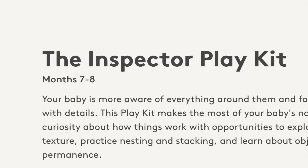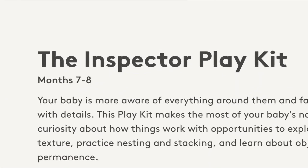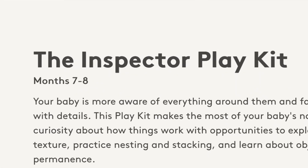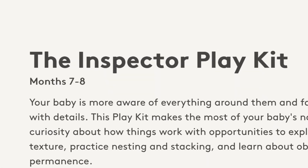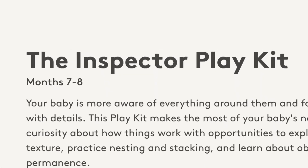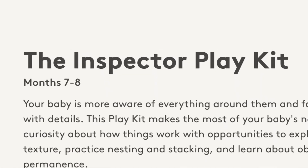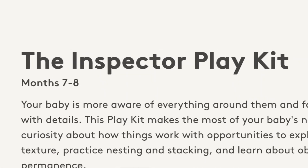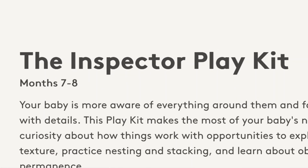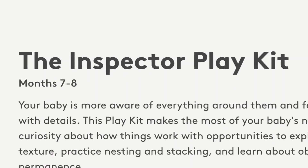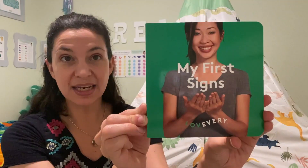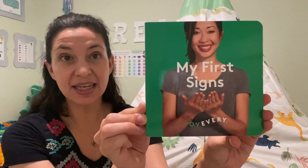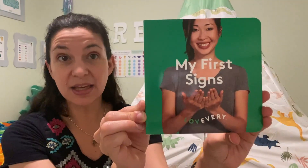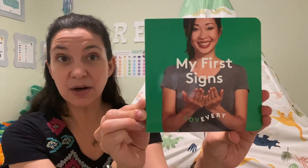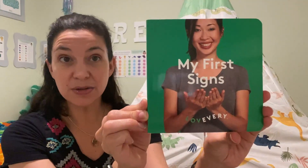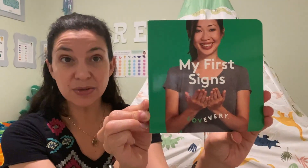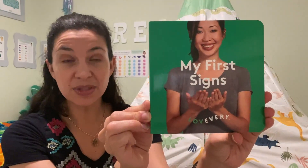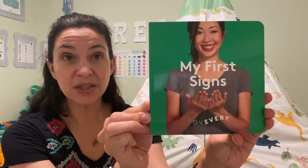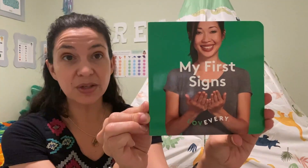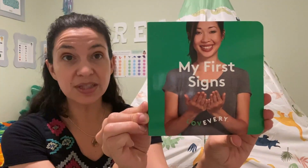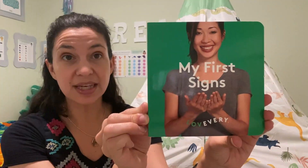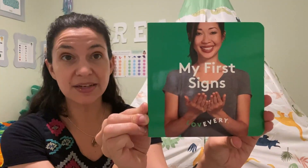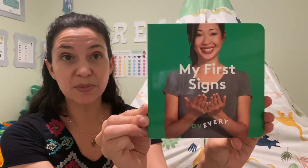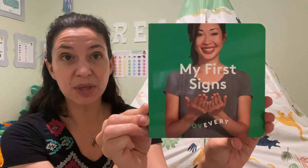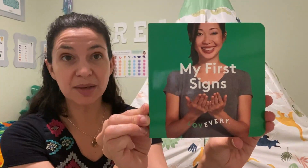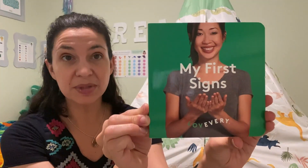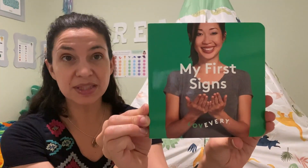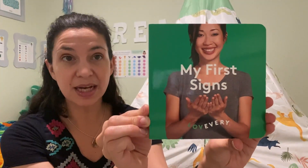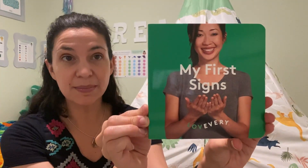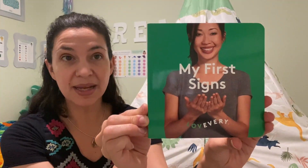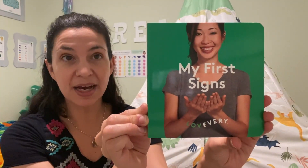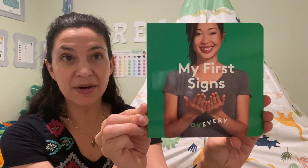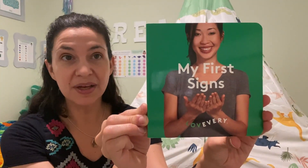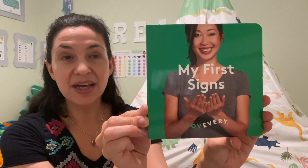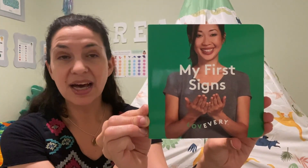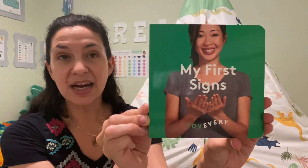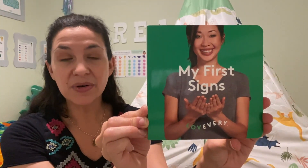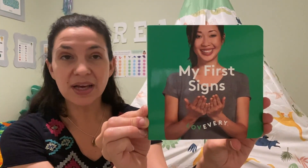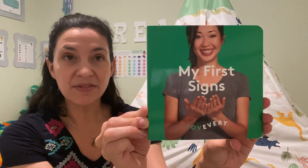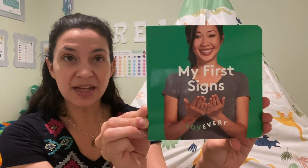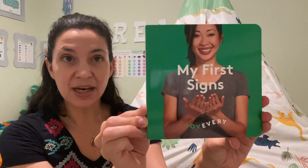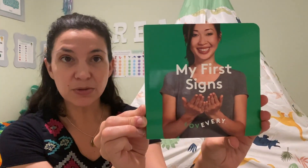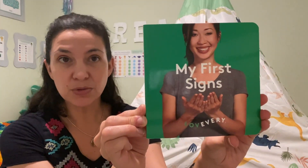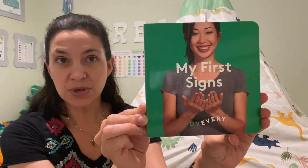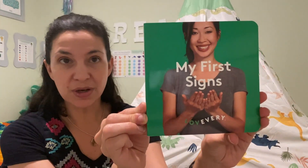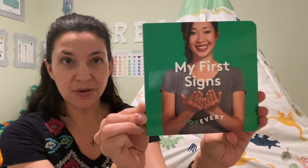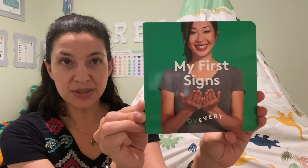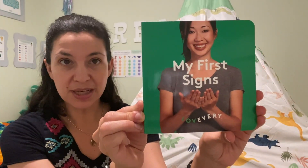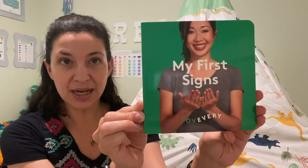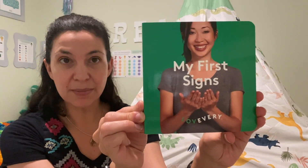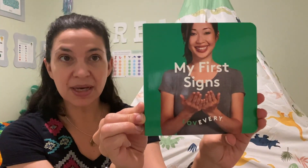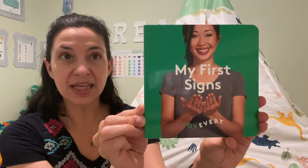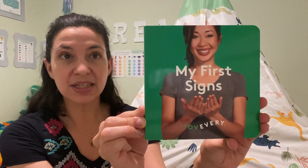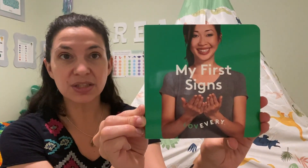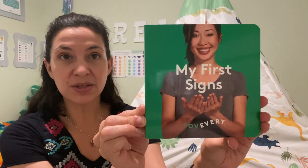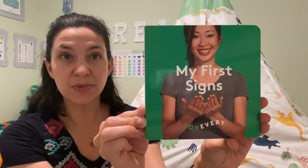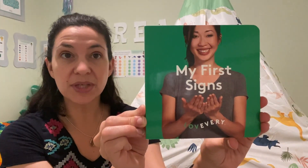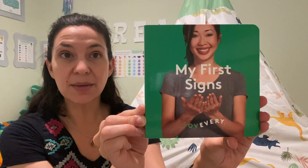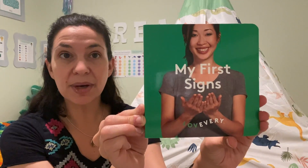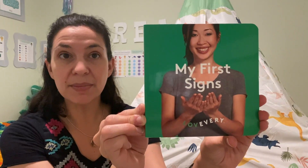that young, and then he also still looks at it from time to time now. I don't have it out all the time. I like to rotate my